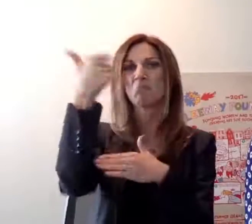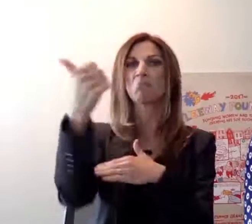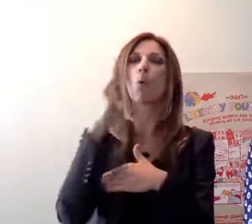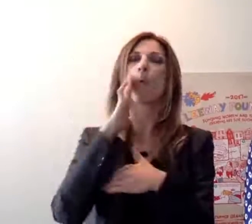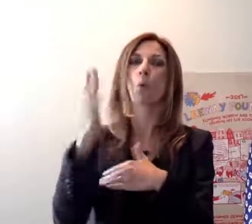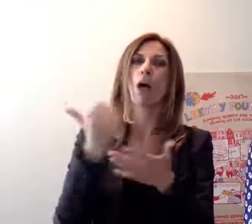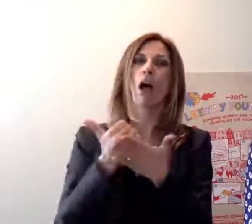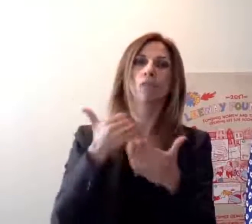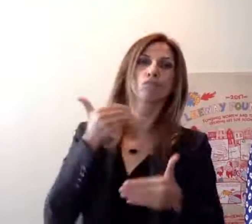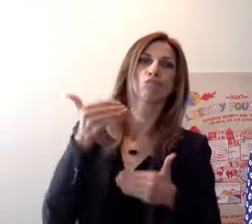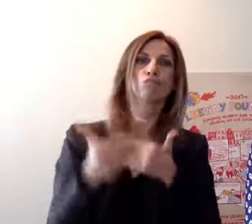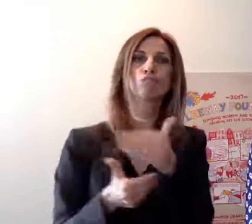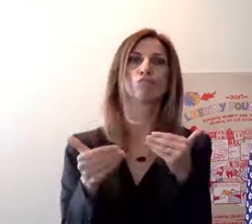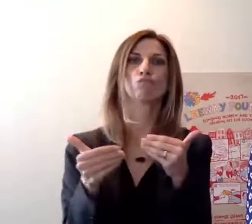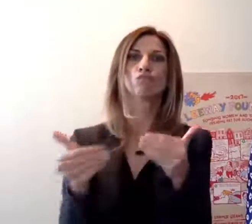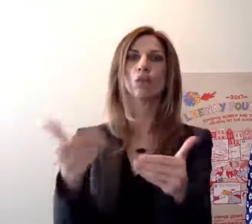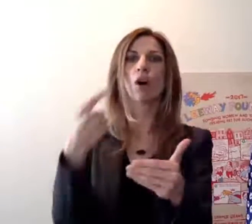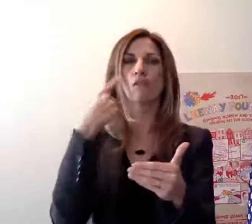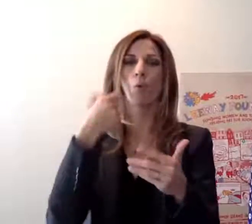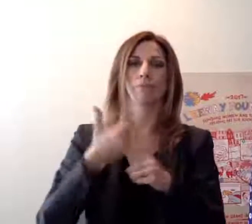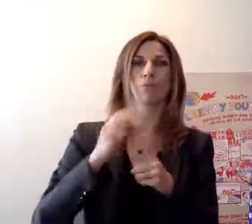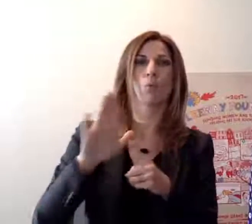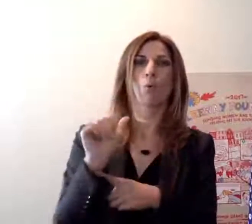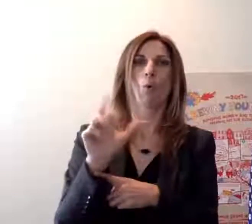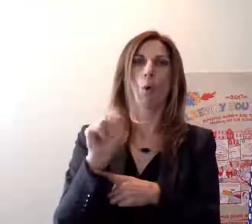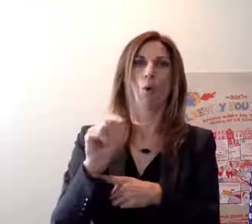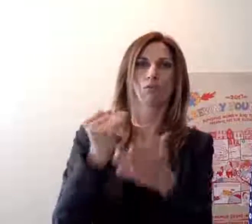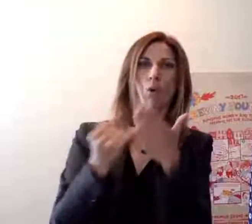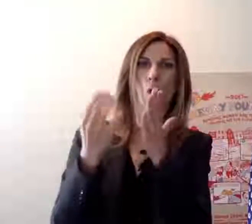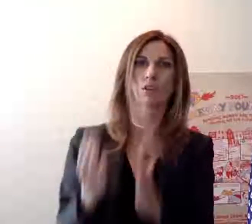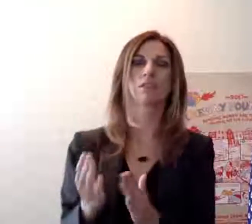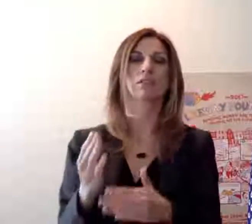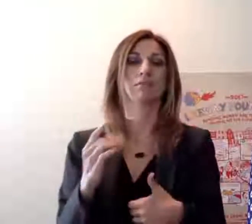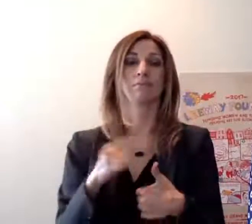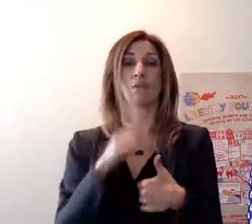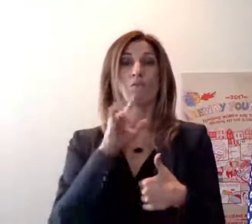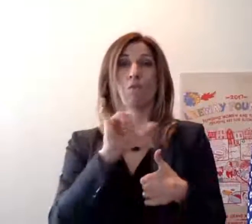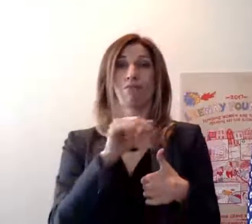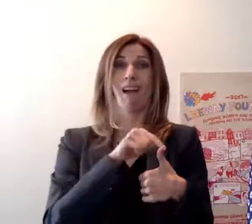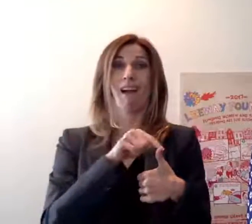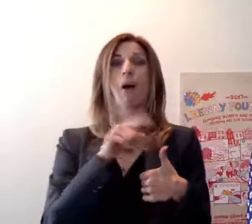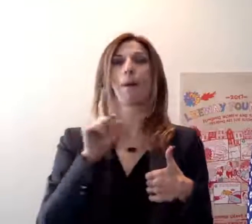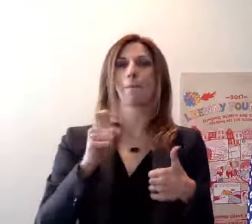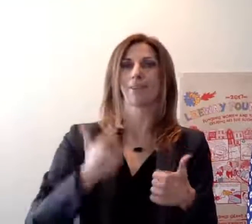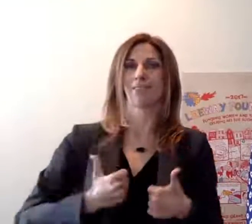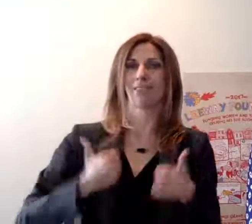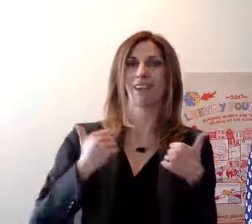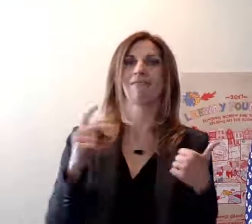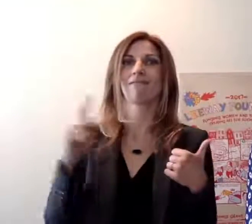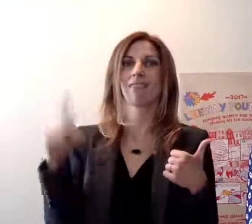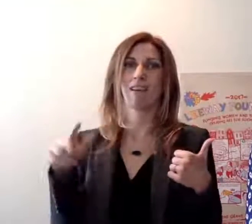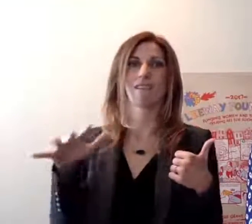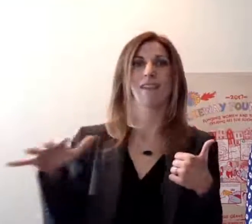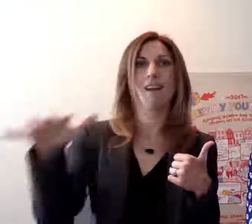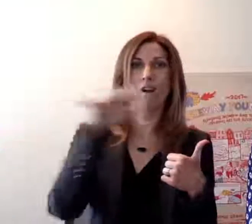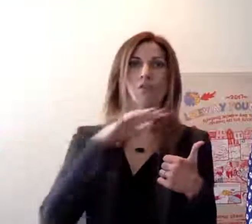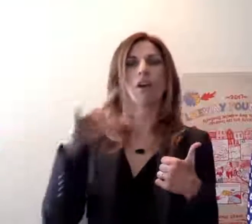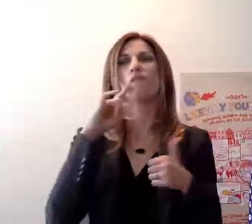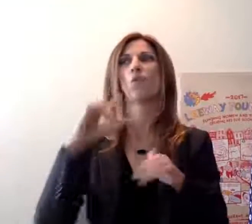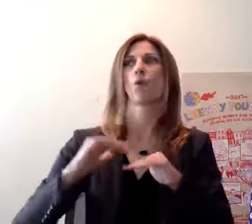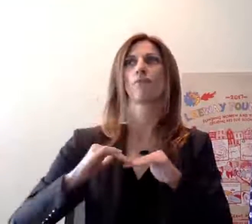to move you forward as an artist. For that grant, you have to have been living in the Philadelphia area for